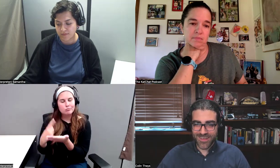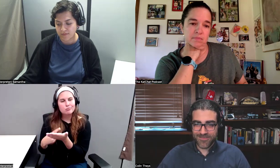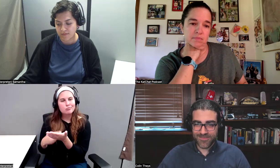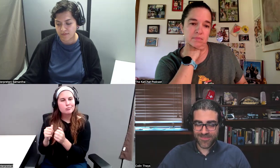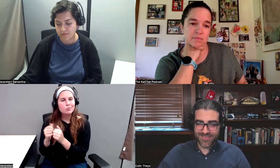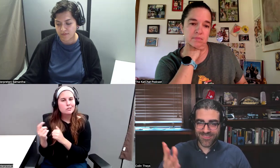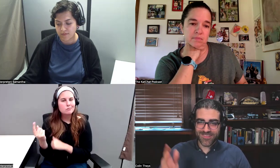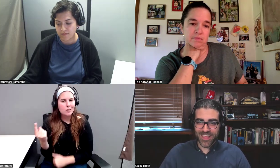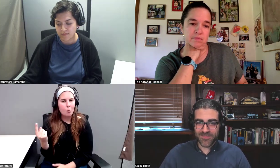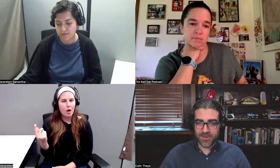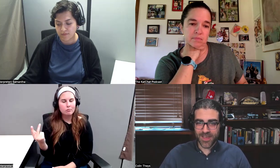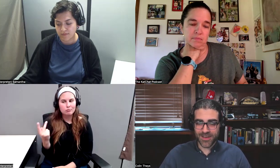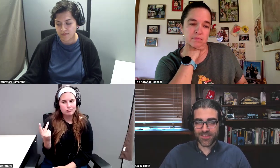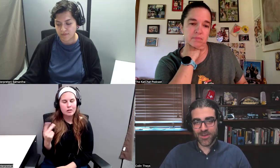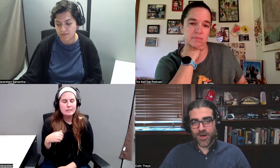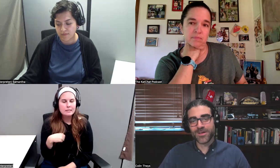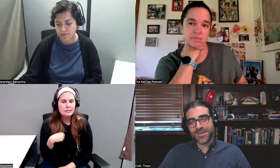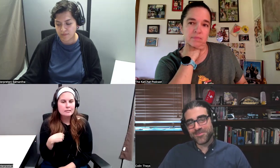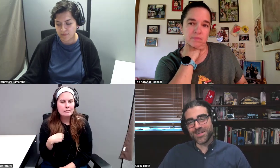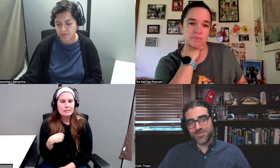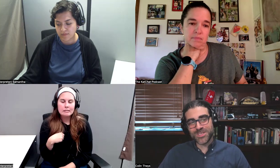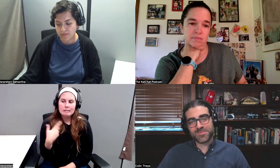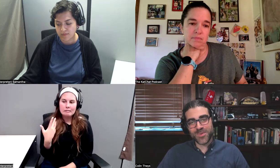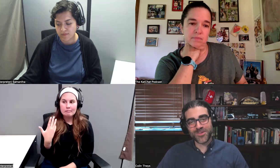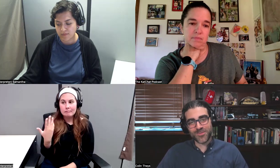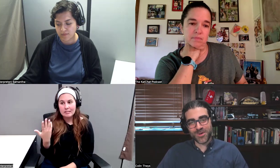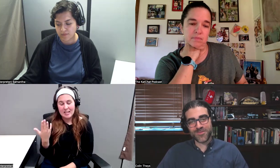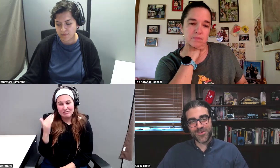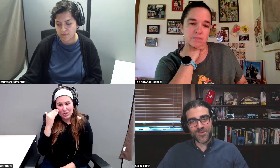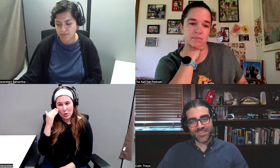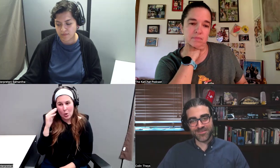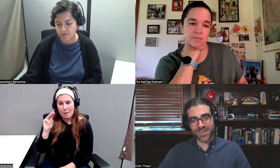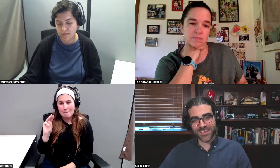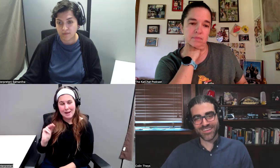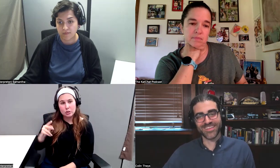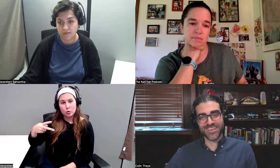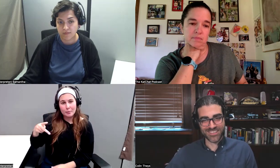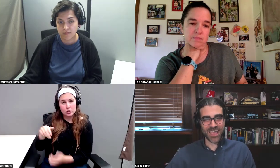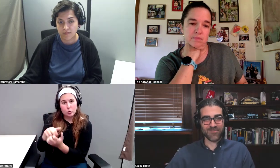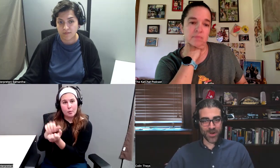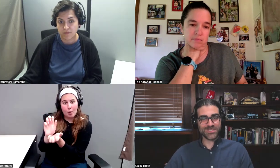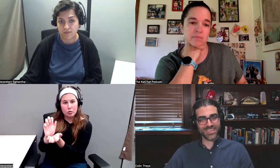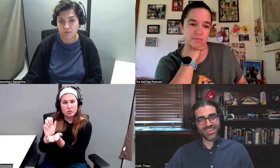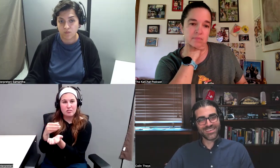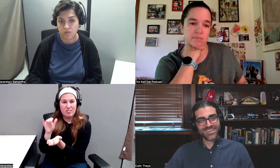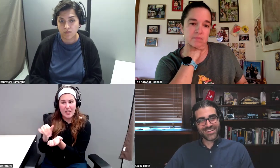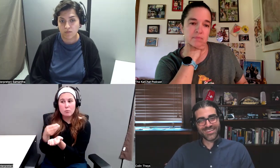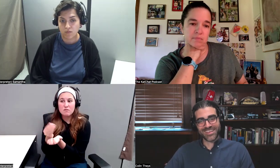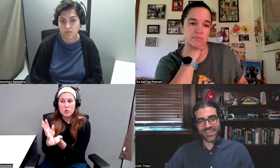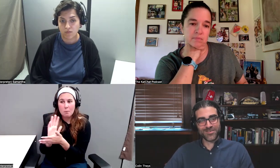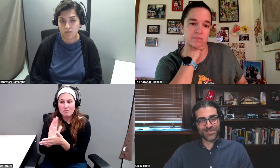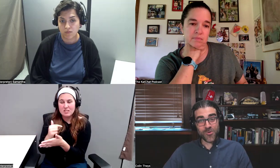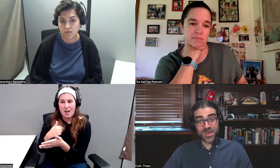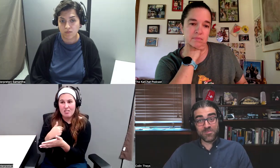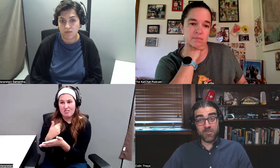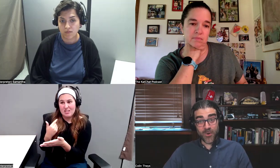the last few I've done, and I was like, Machu Picchu Proposal is one of the few movies I've done that doesn't have boats in it. I was